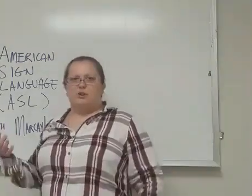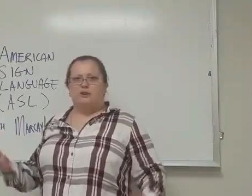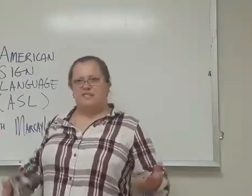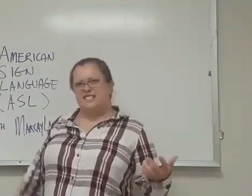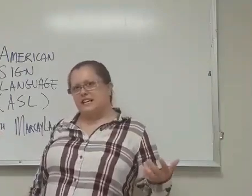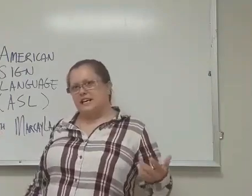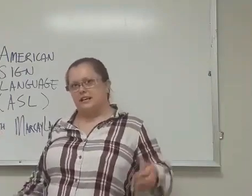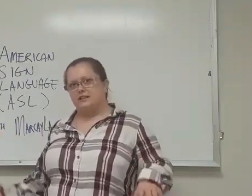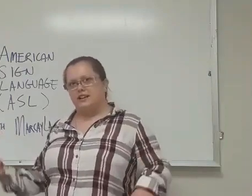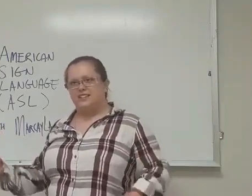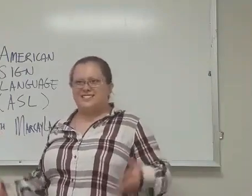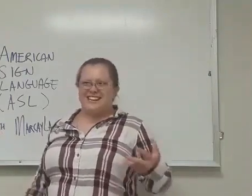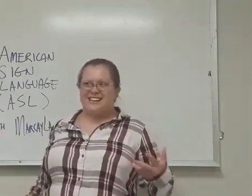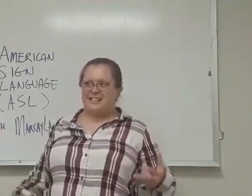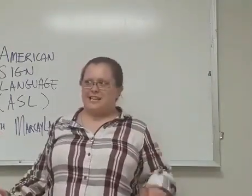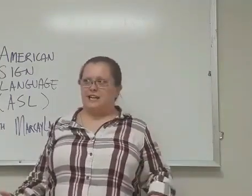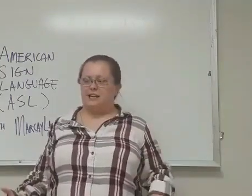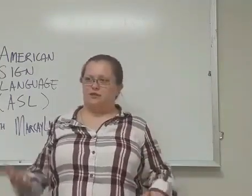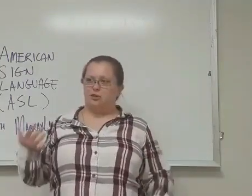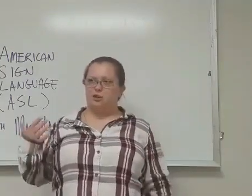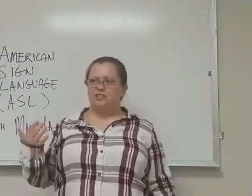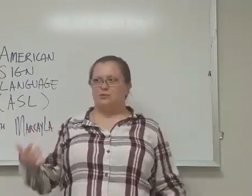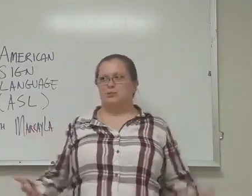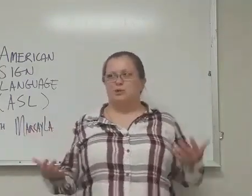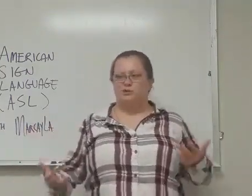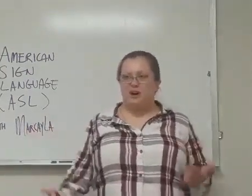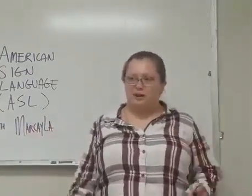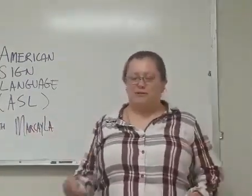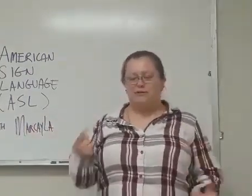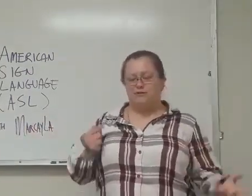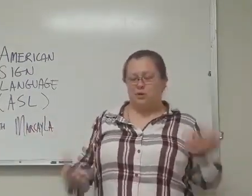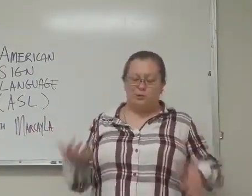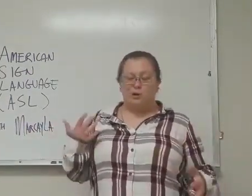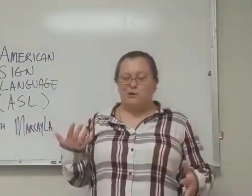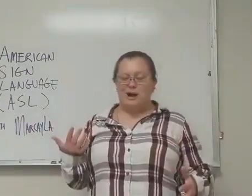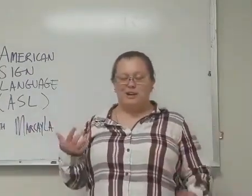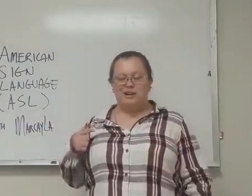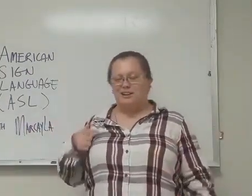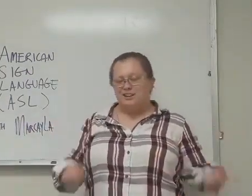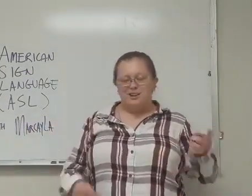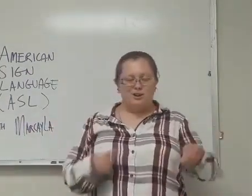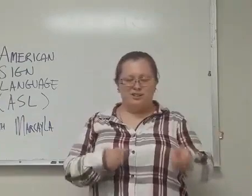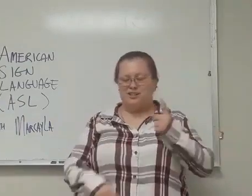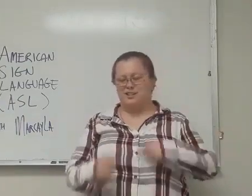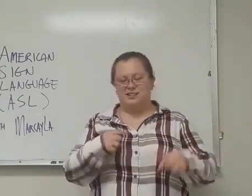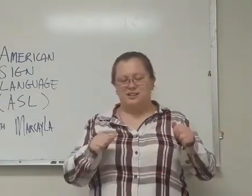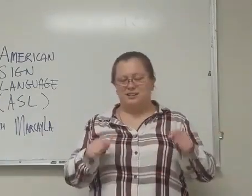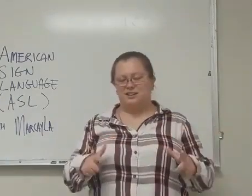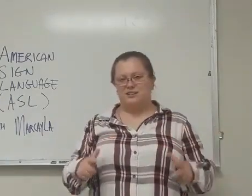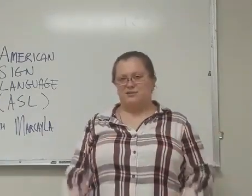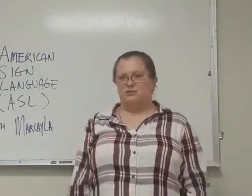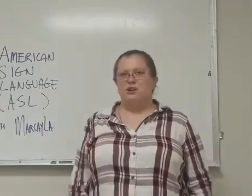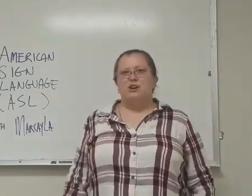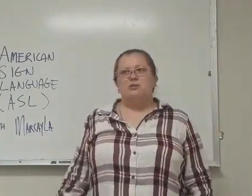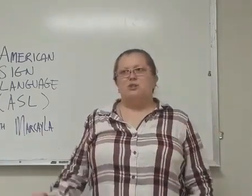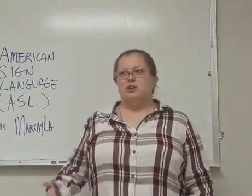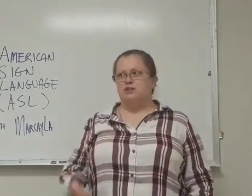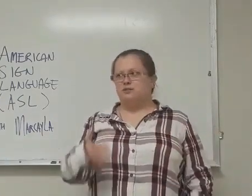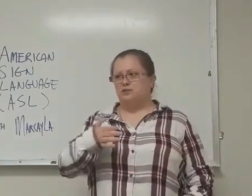of a slang thing. If you're wanting to be more formal about it, you can say like when you're